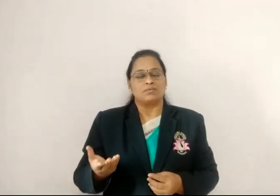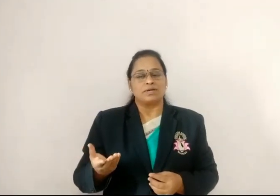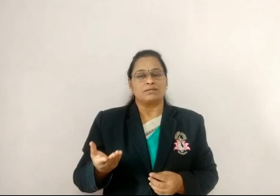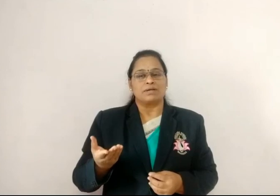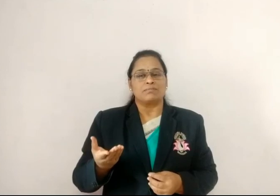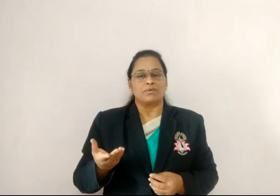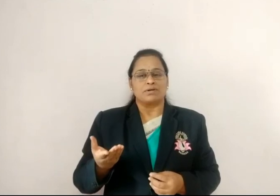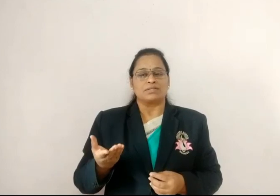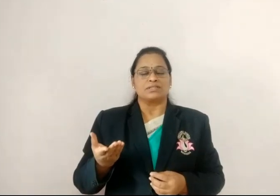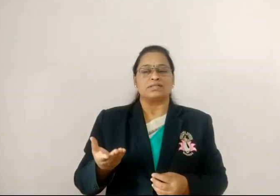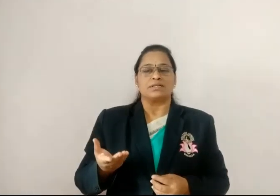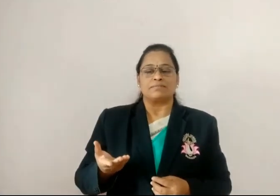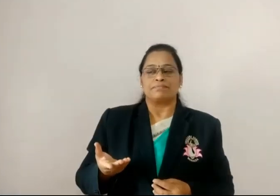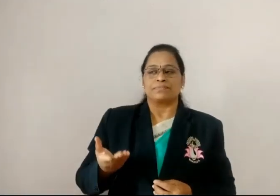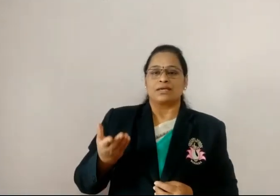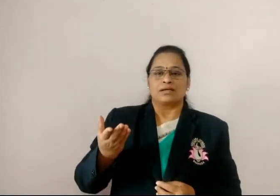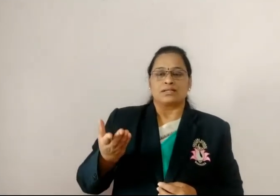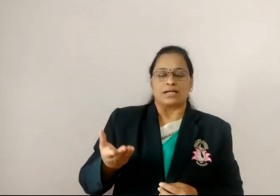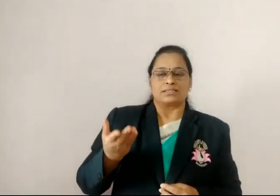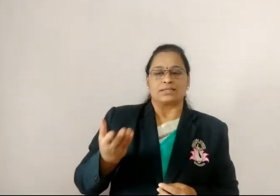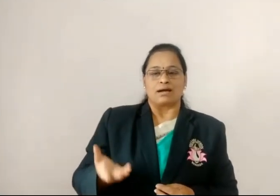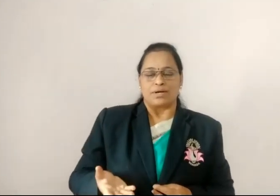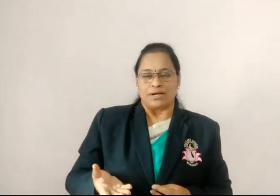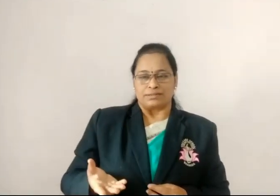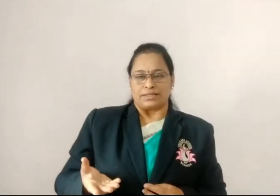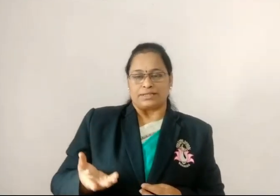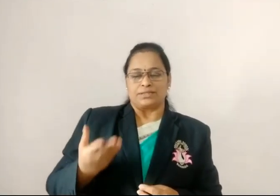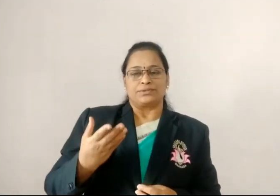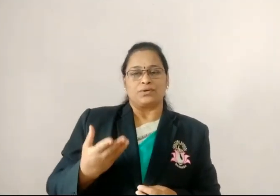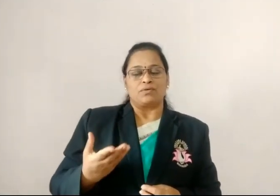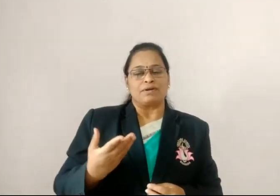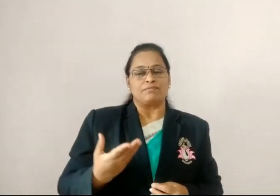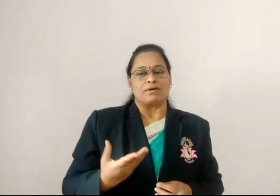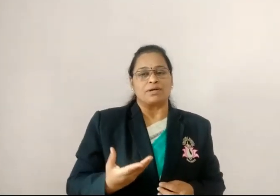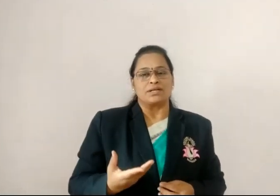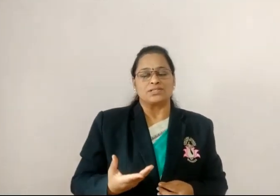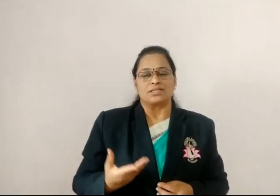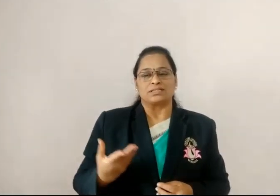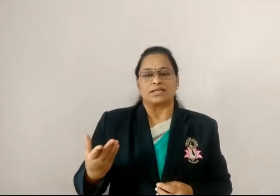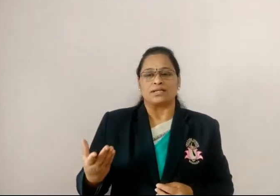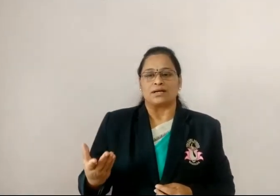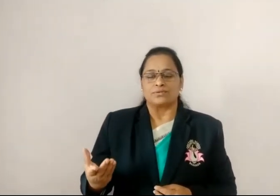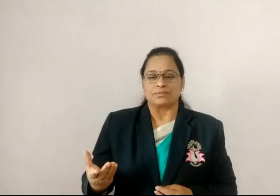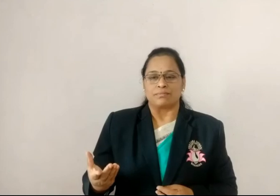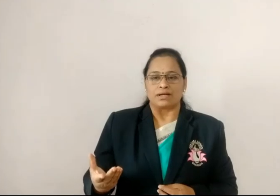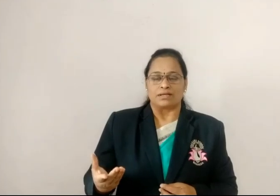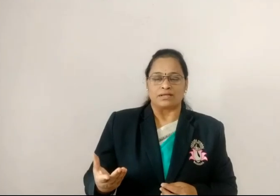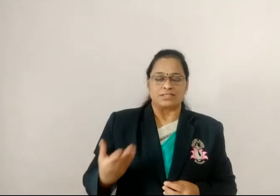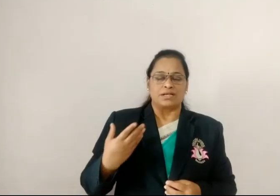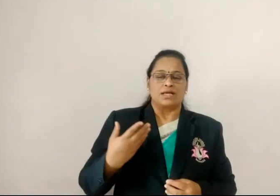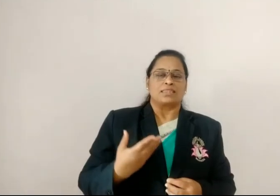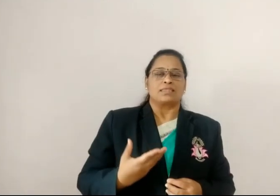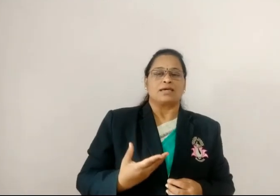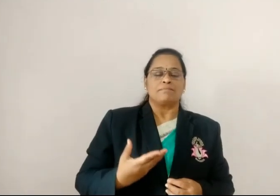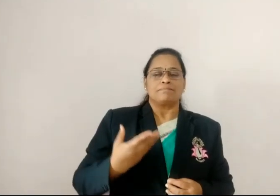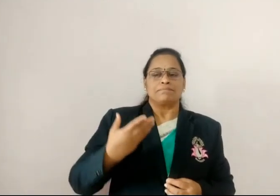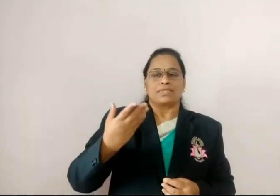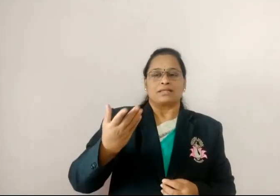is the main product needed? That is carbon dioxide. So when fermentation is carried out by yeast, then that